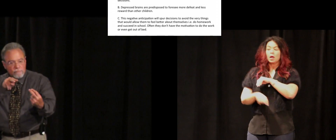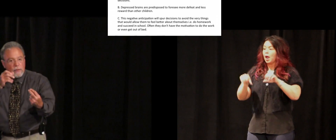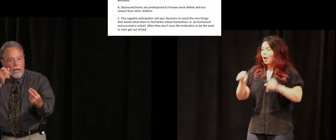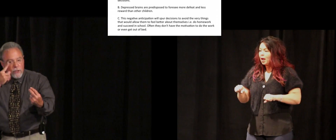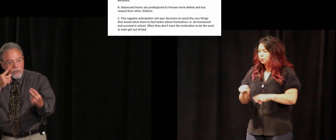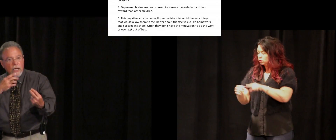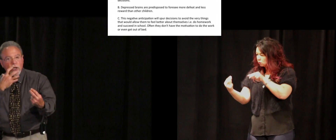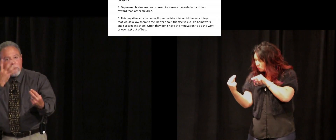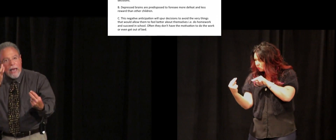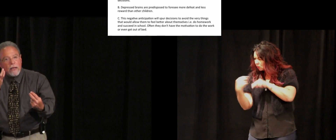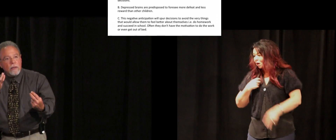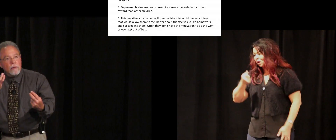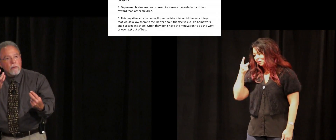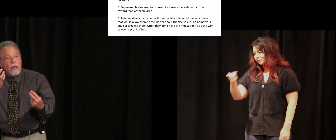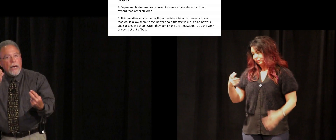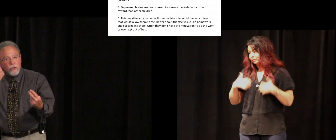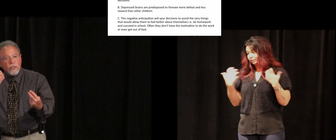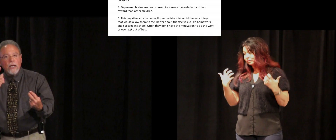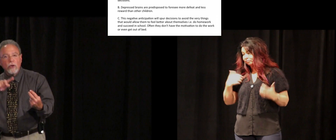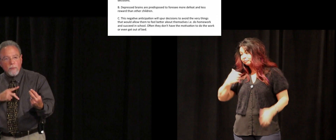and grief and loss.